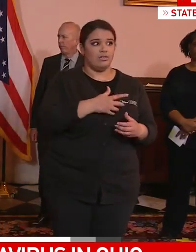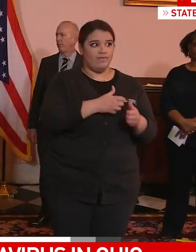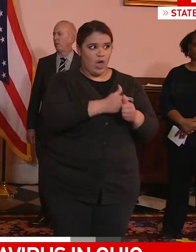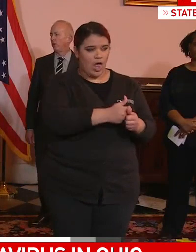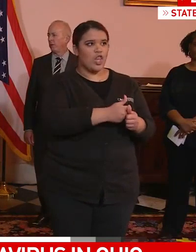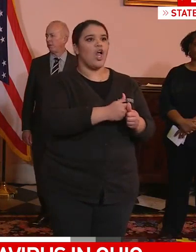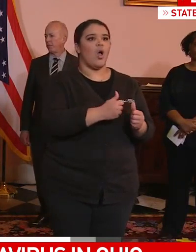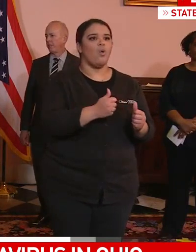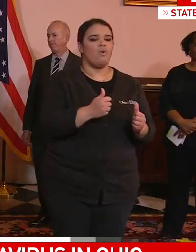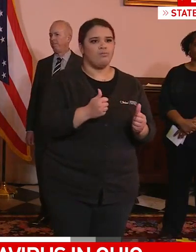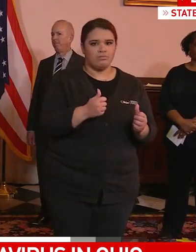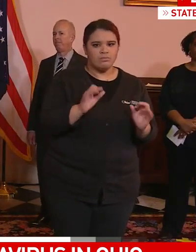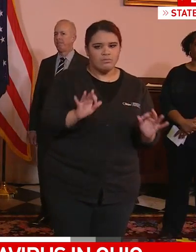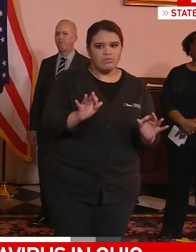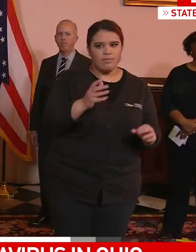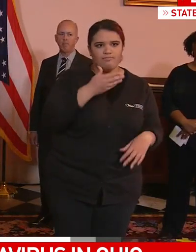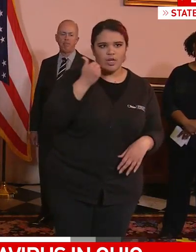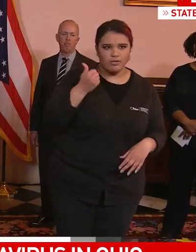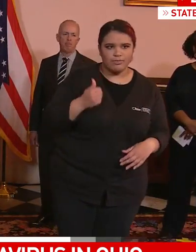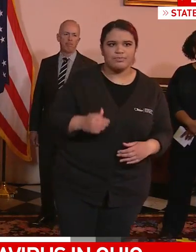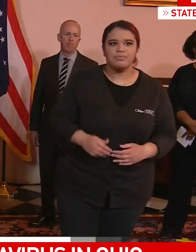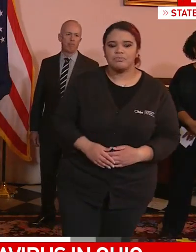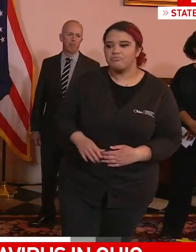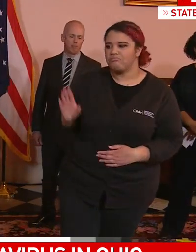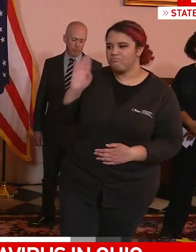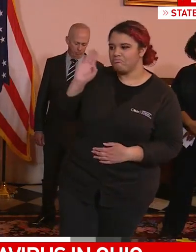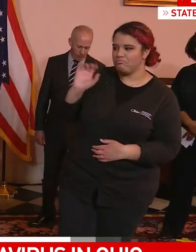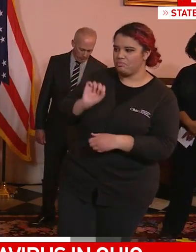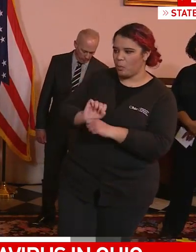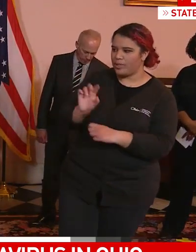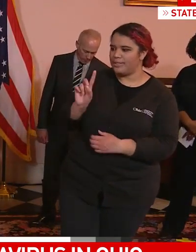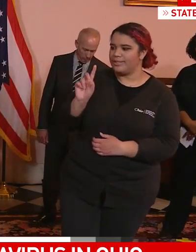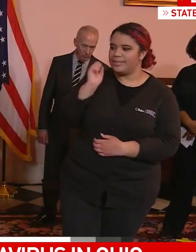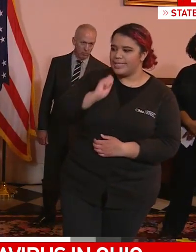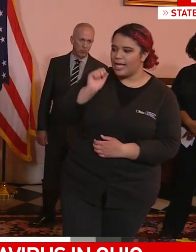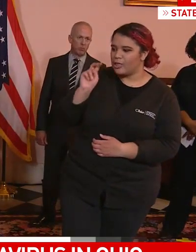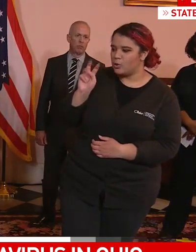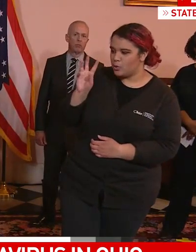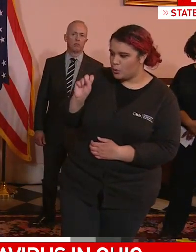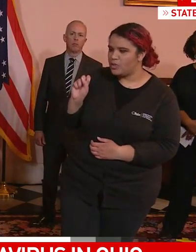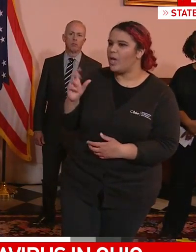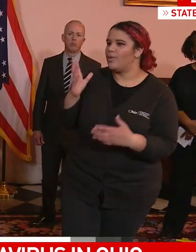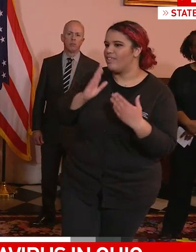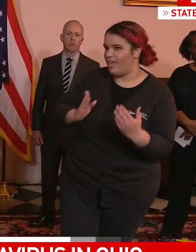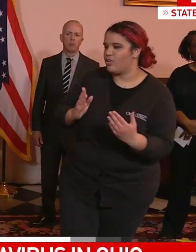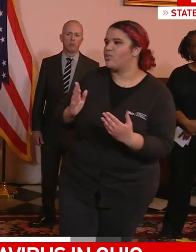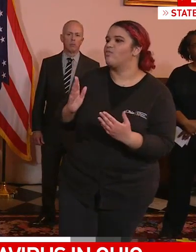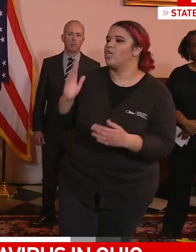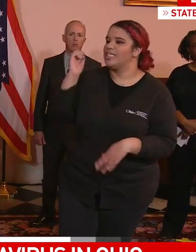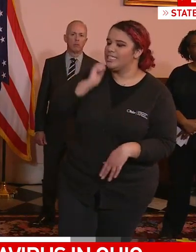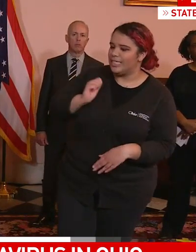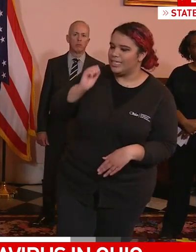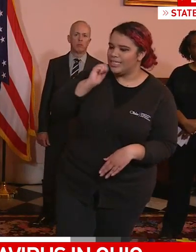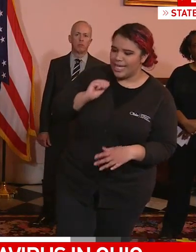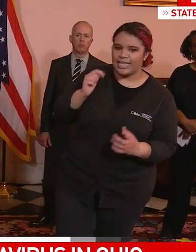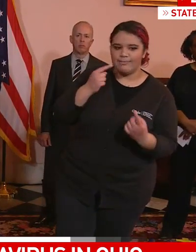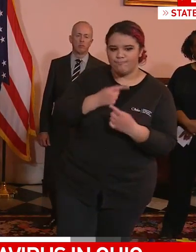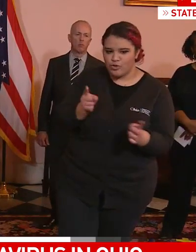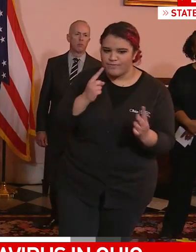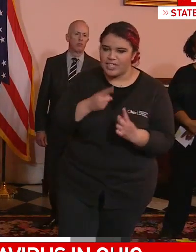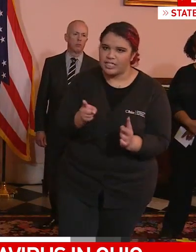Laura Bischoff, Dayton Daily News. First off, I'd like to thank you all for doing these daily briefings. They're enormously helpful for us in the